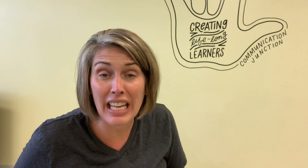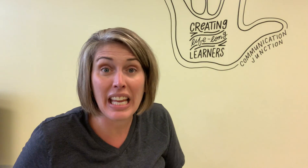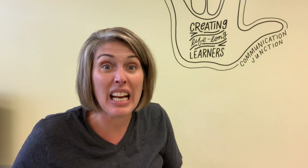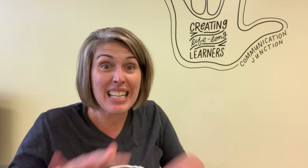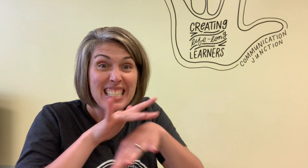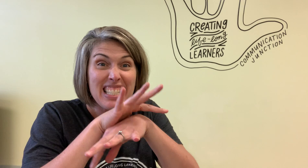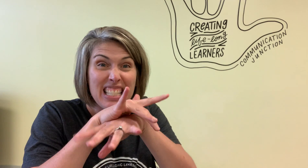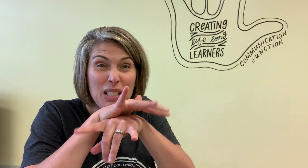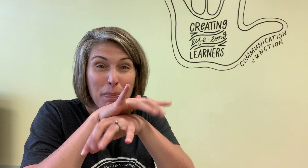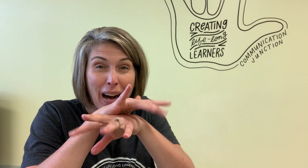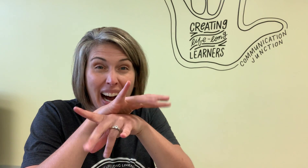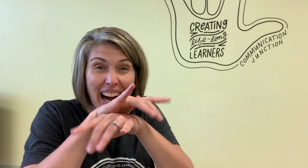bitsy